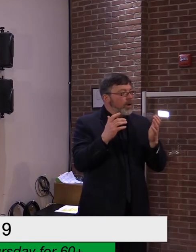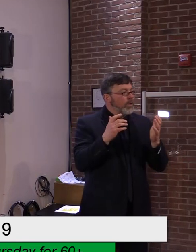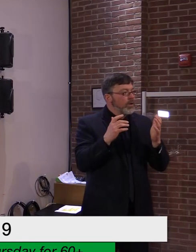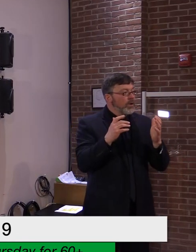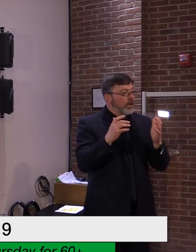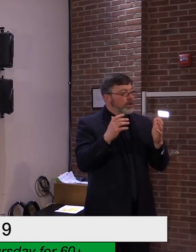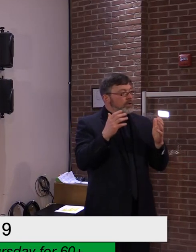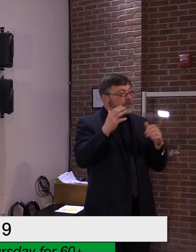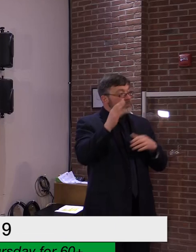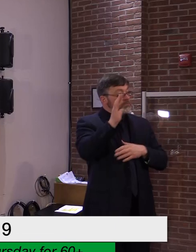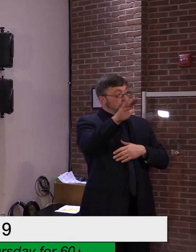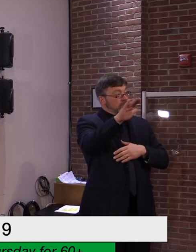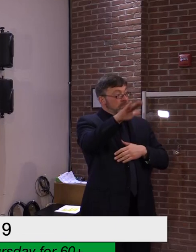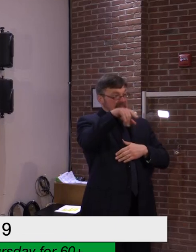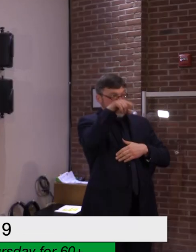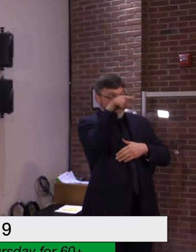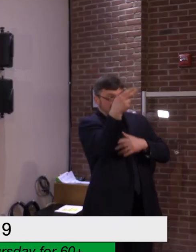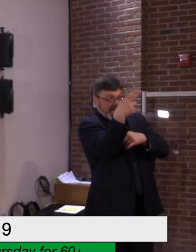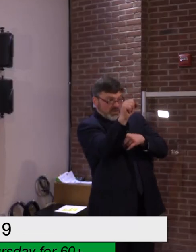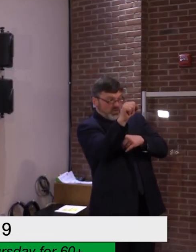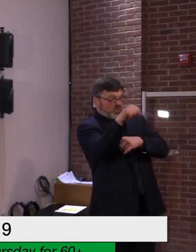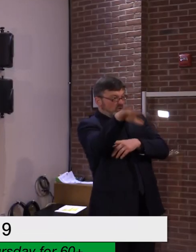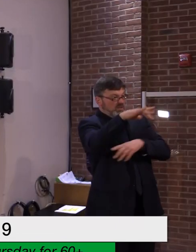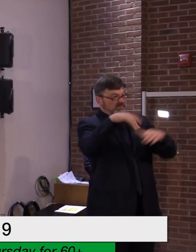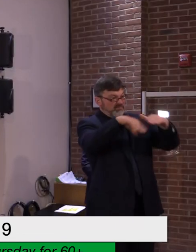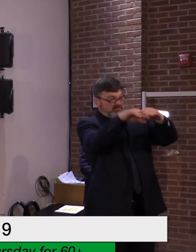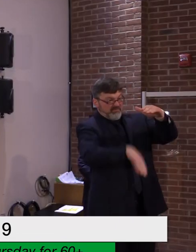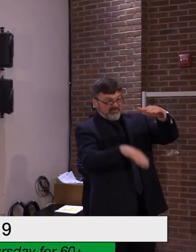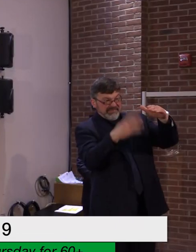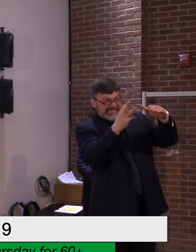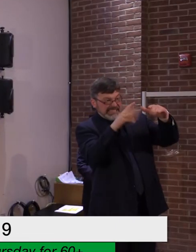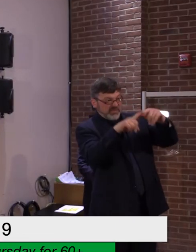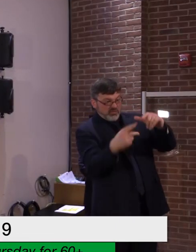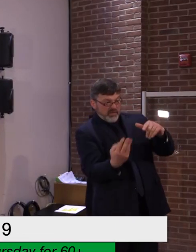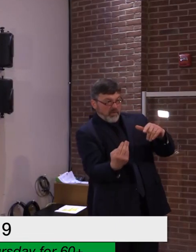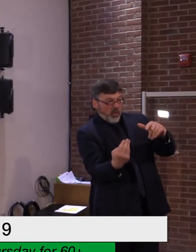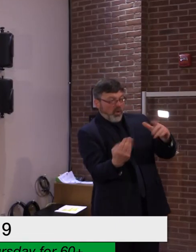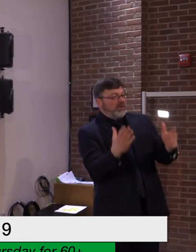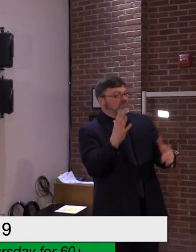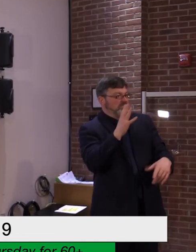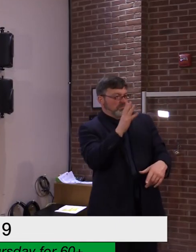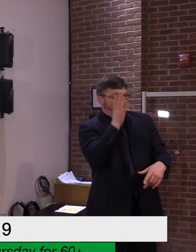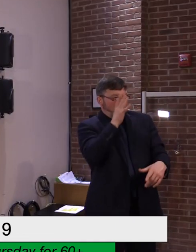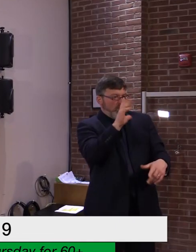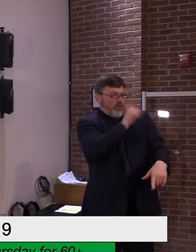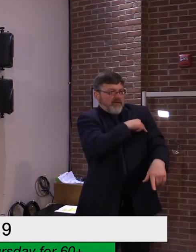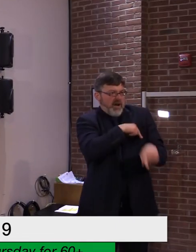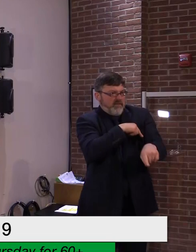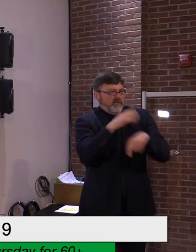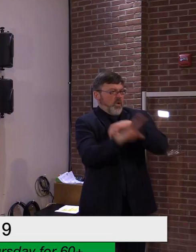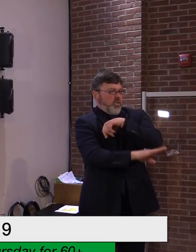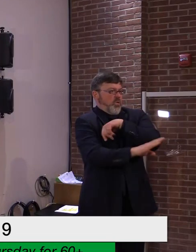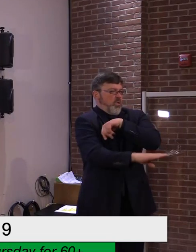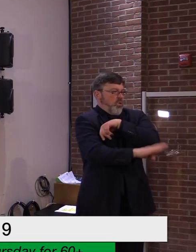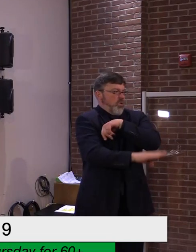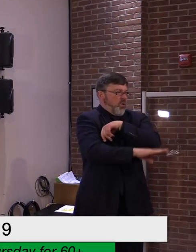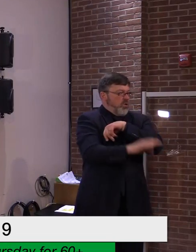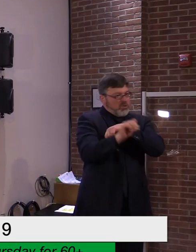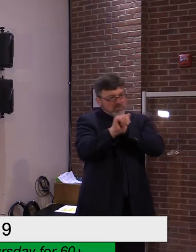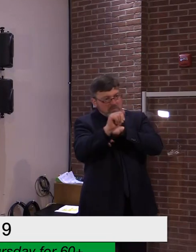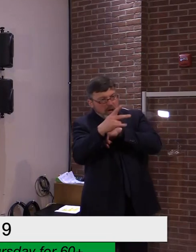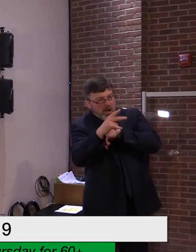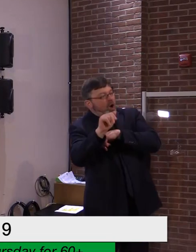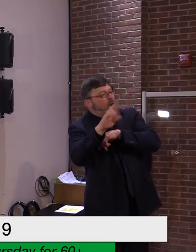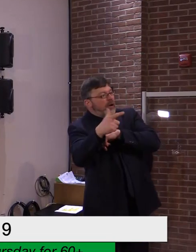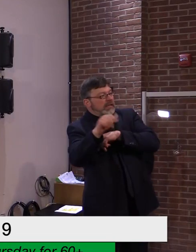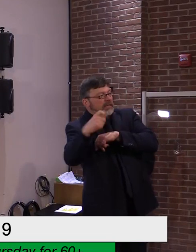fall and young children by the first part of next year. So they're doing trials at this point in time, and said that's